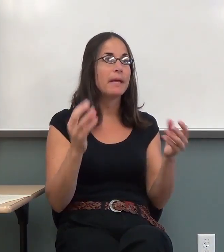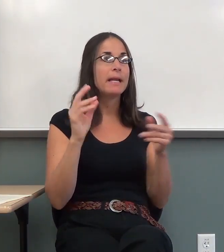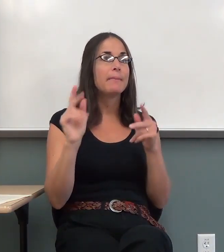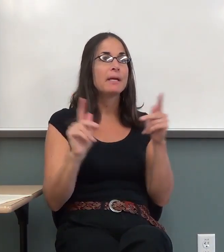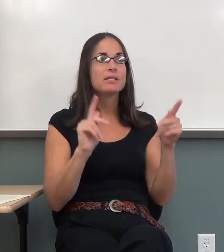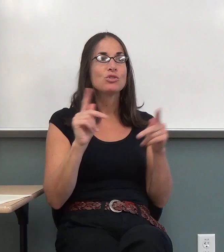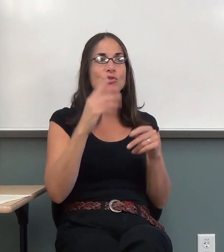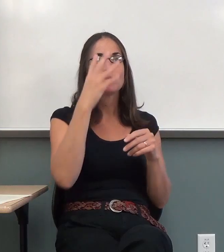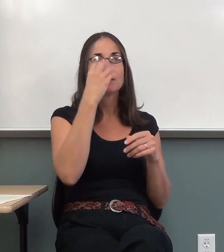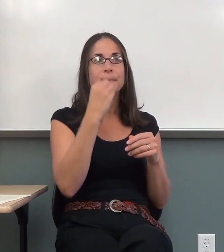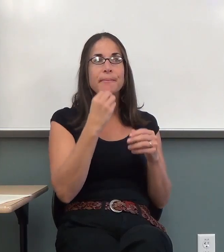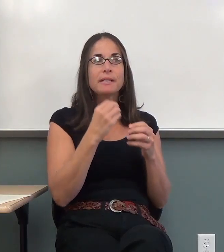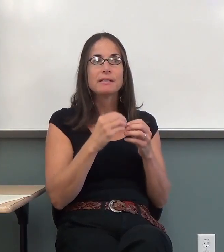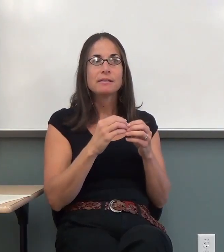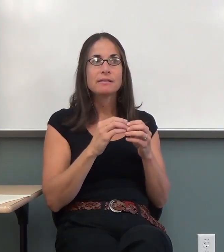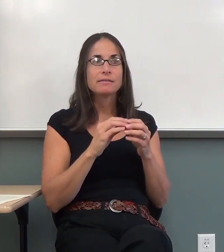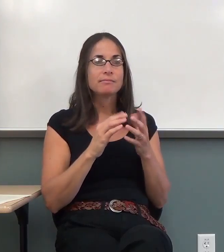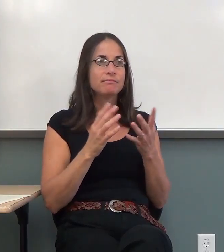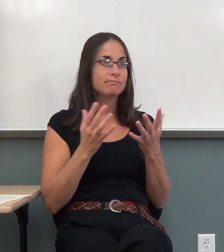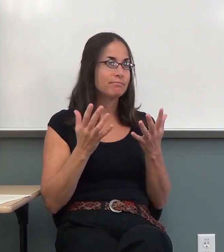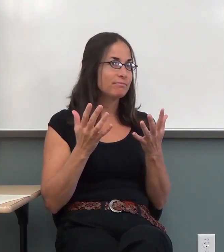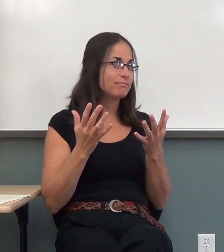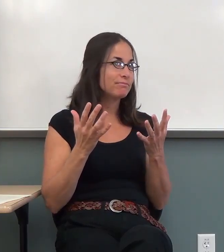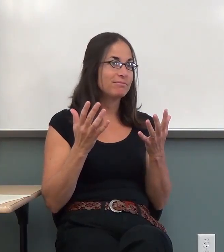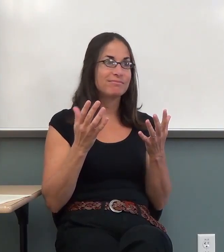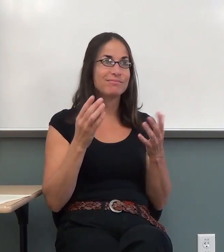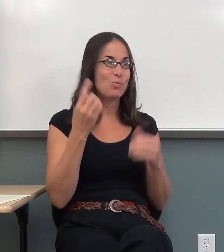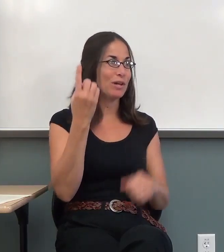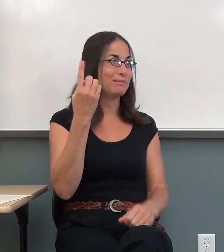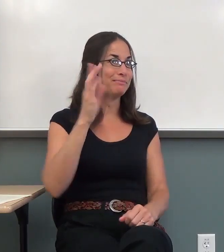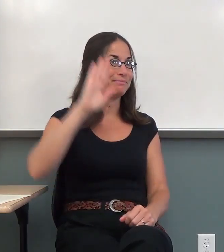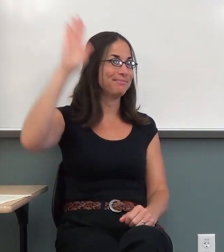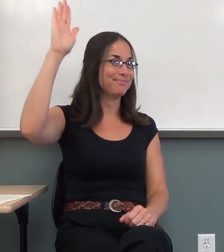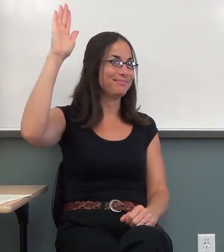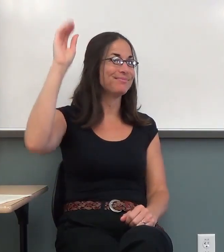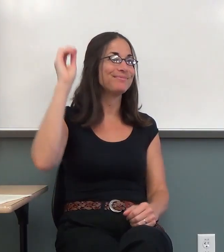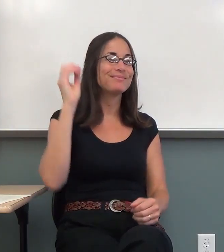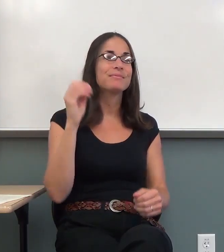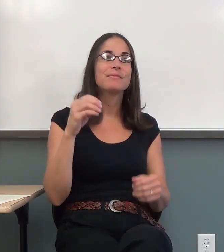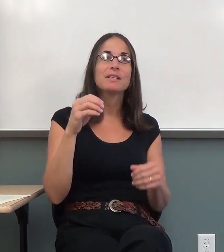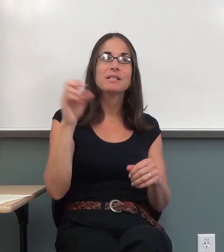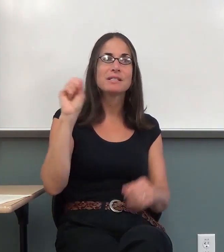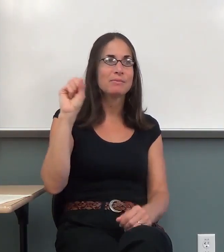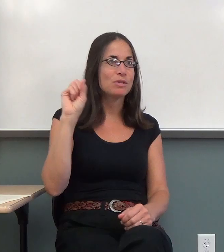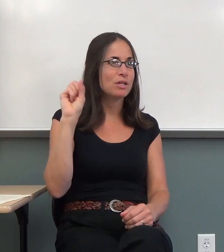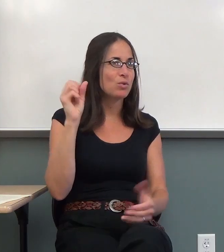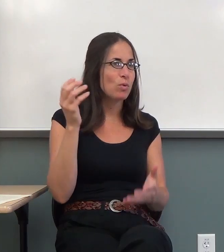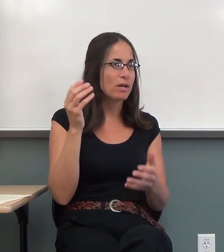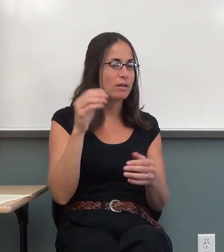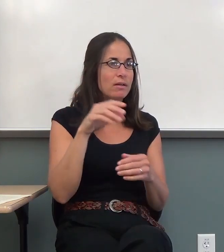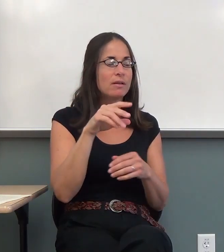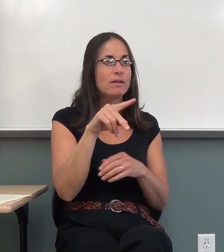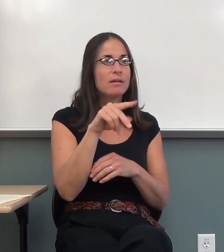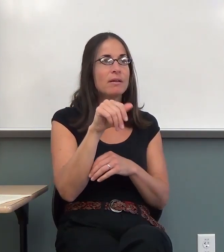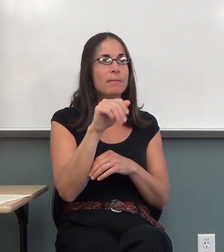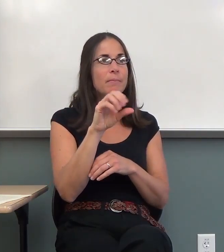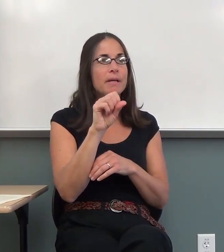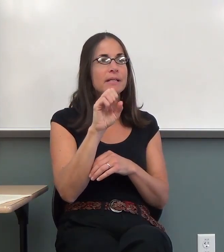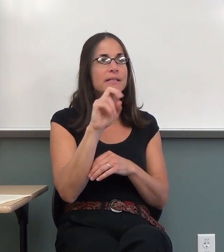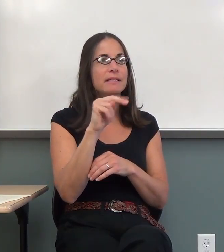slept. Not a lot of you do. Okay, so what's our subject? Passengers. Good. And what's our